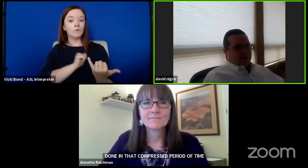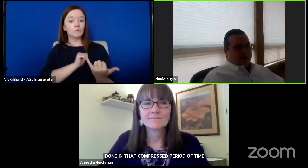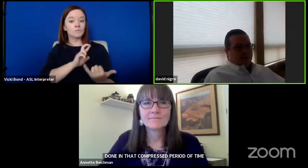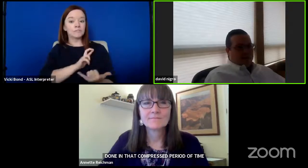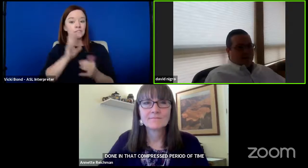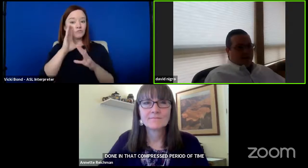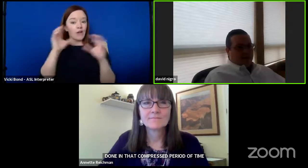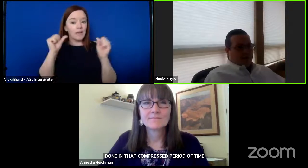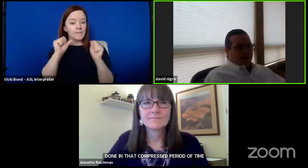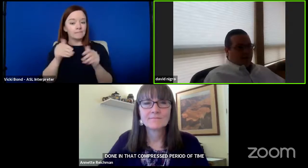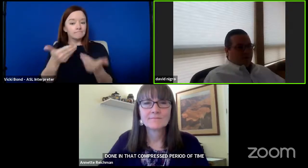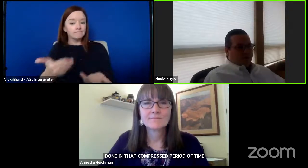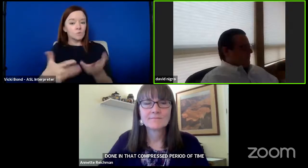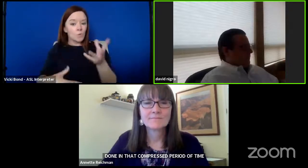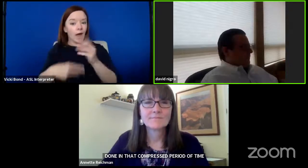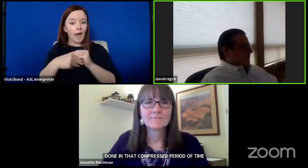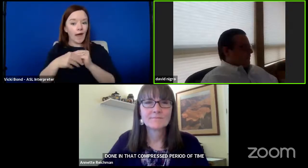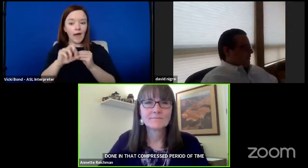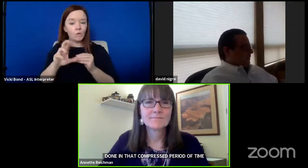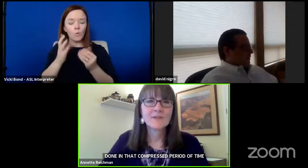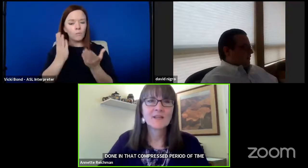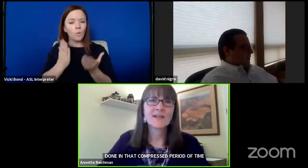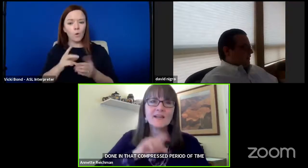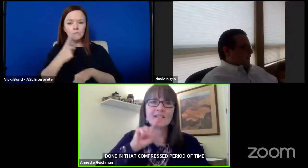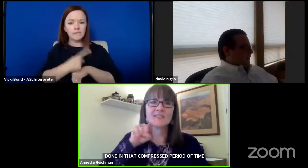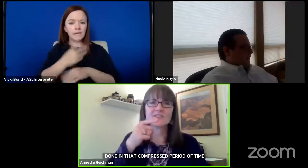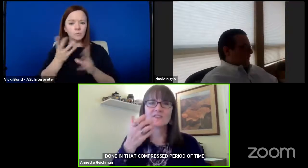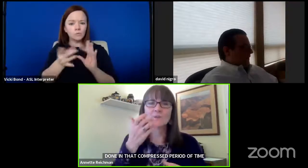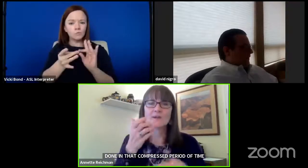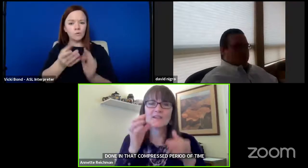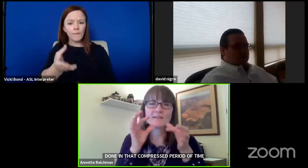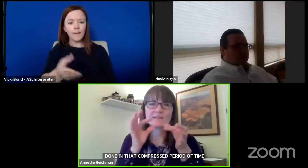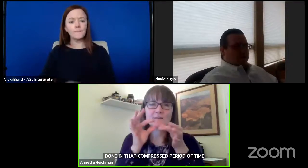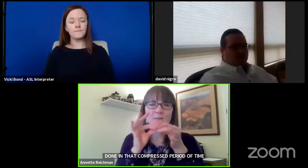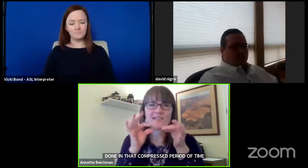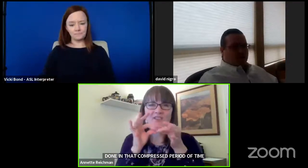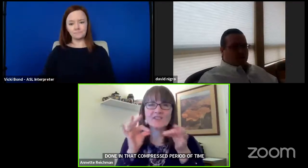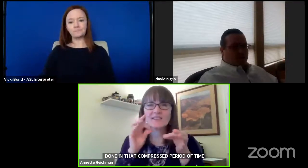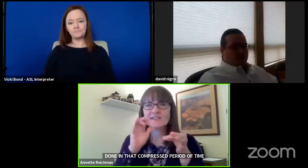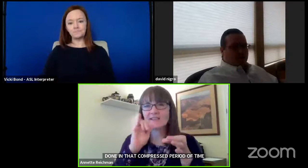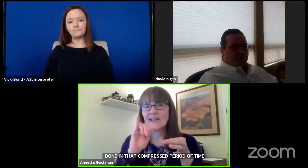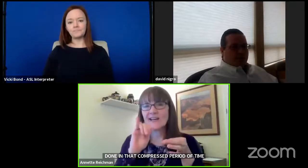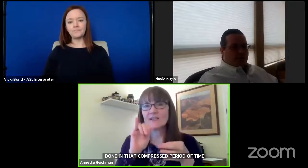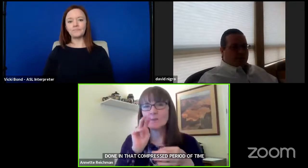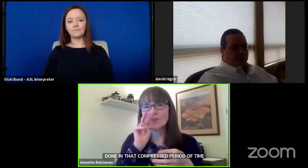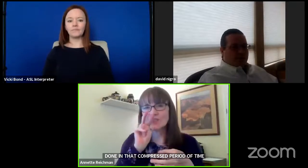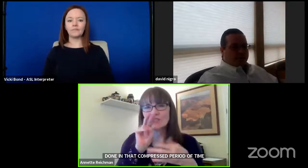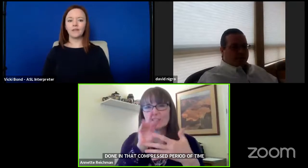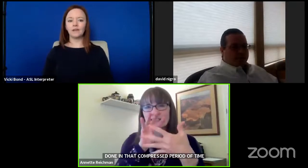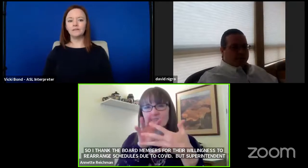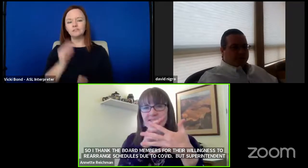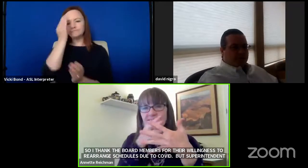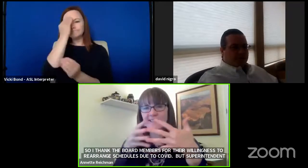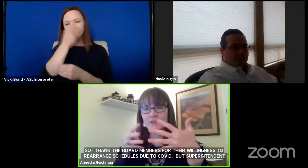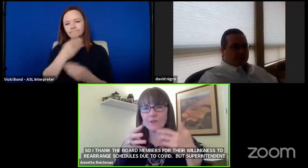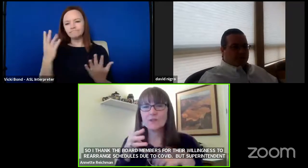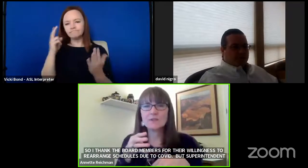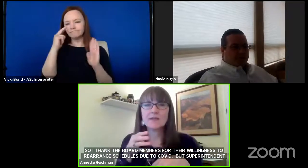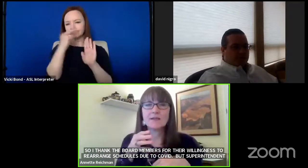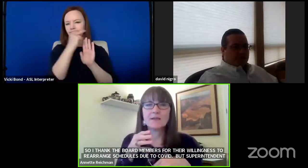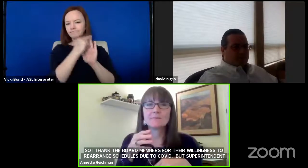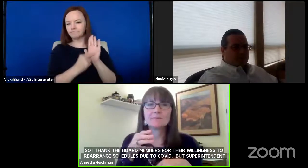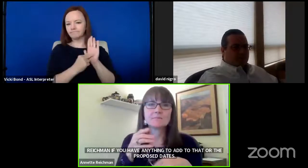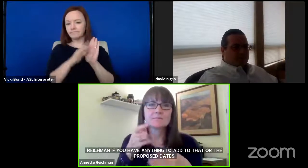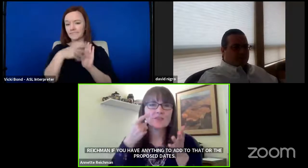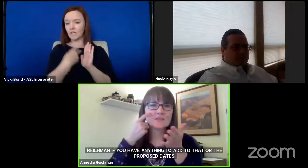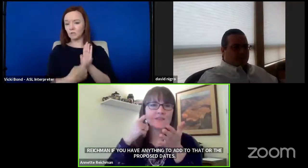add to that or the proposed dates. Just want to mention that when you look at the